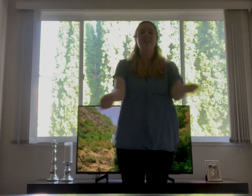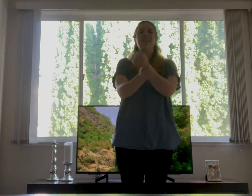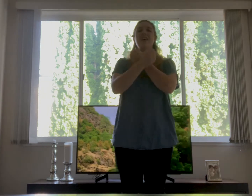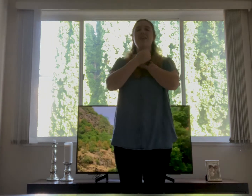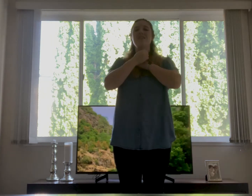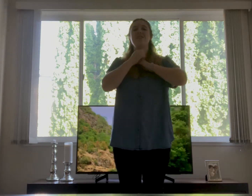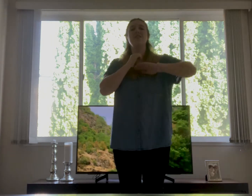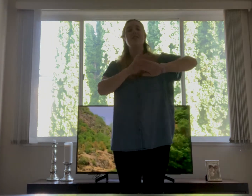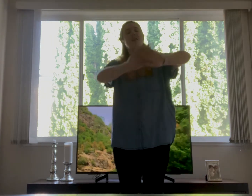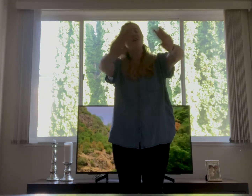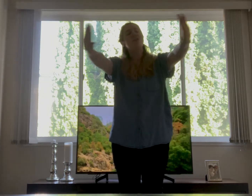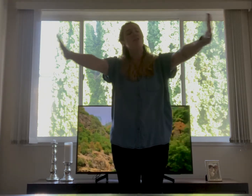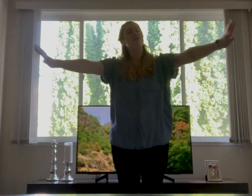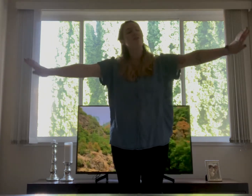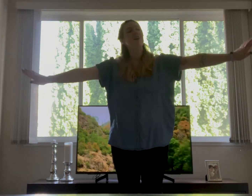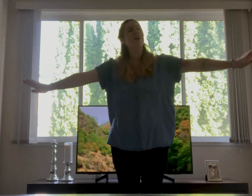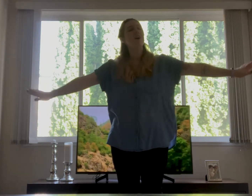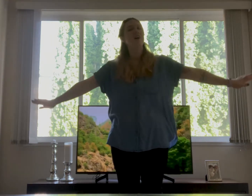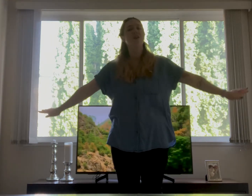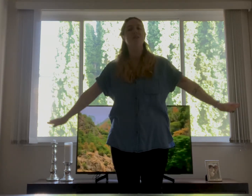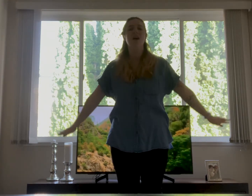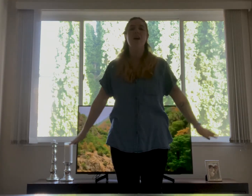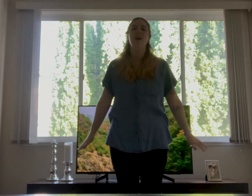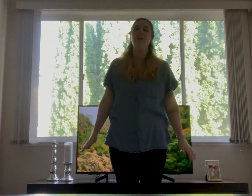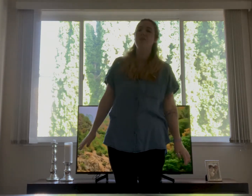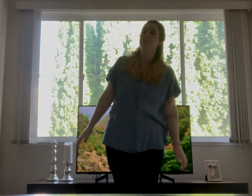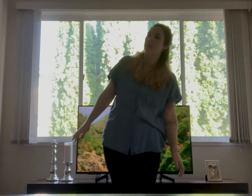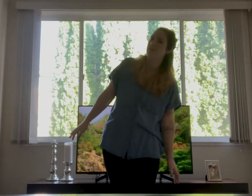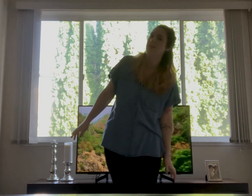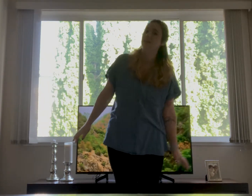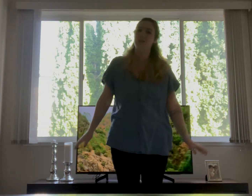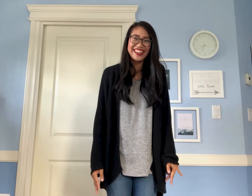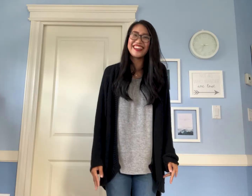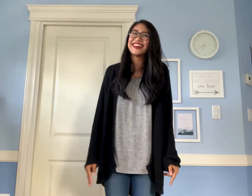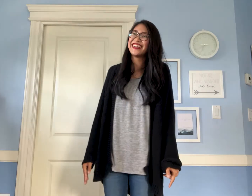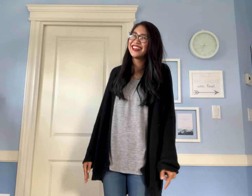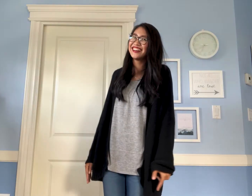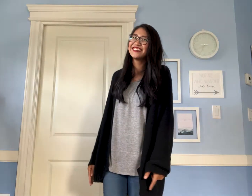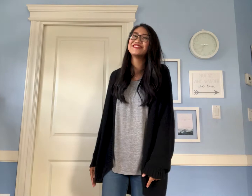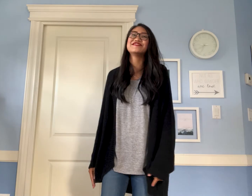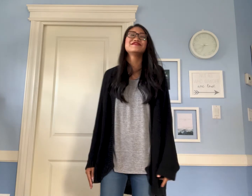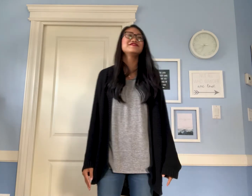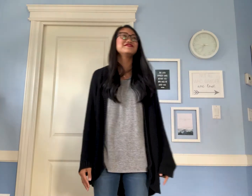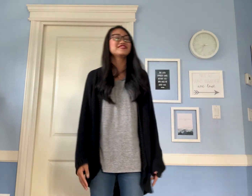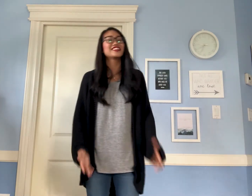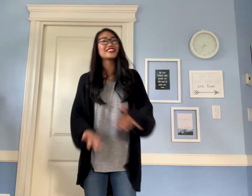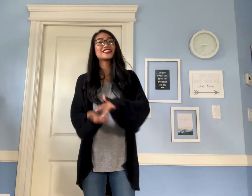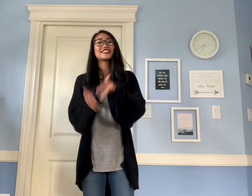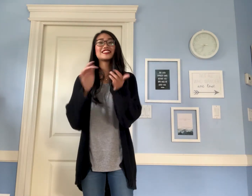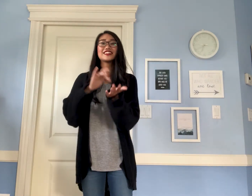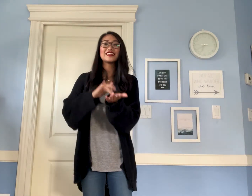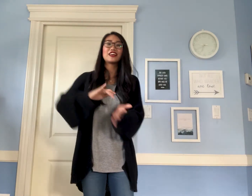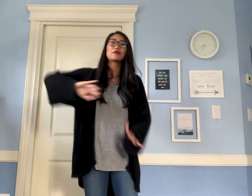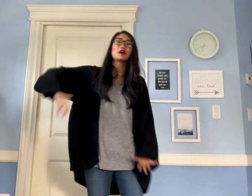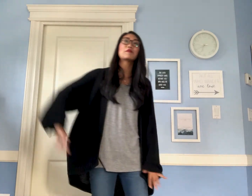love to those around me Jesus, the name above